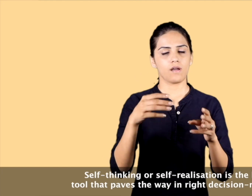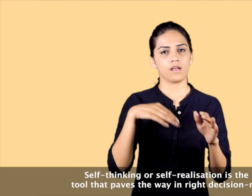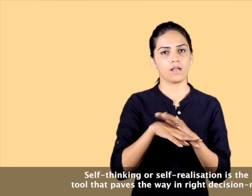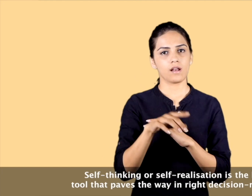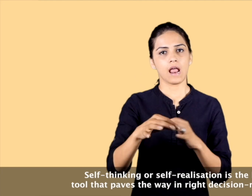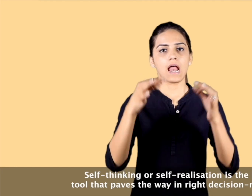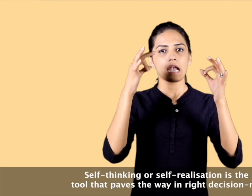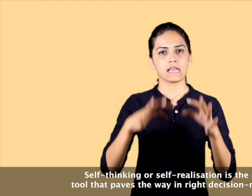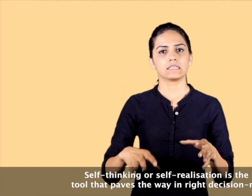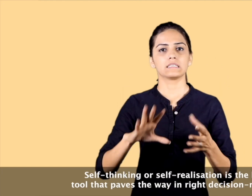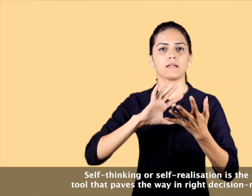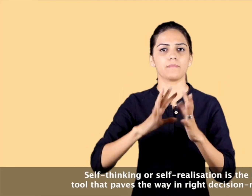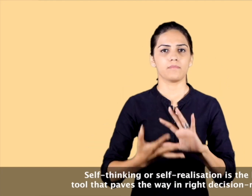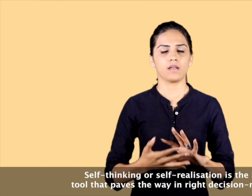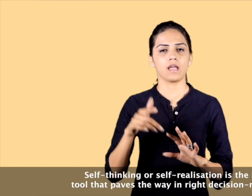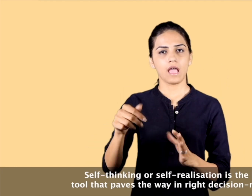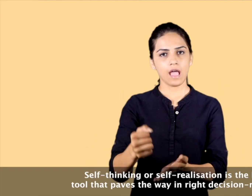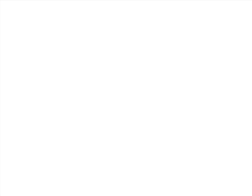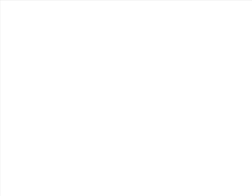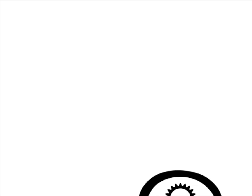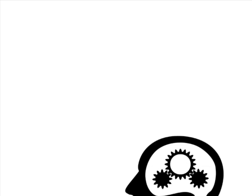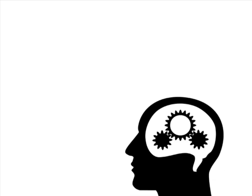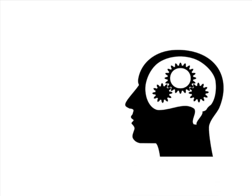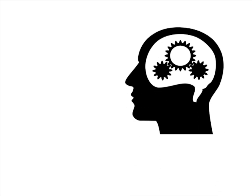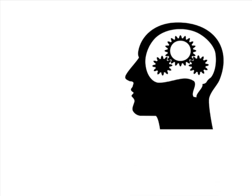way in right decision-making.